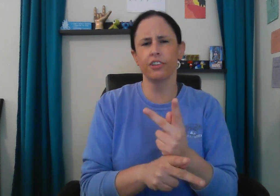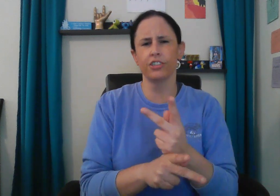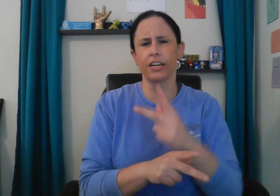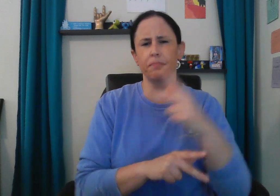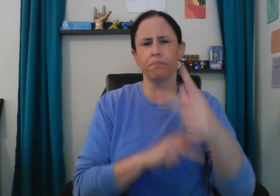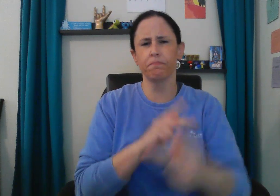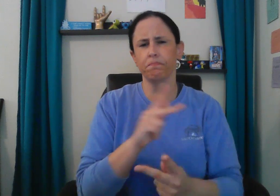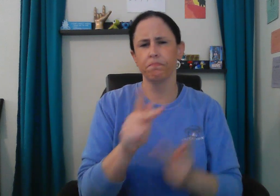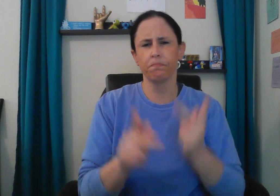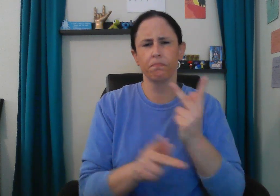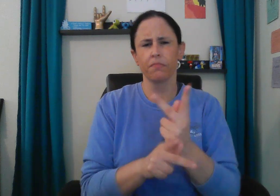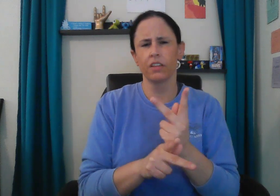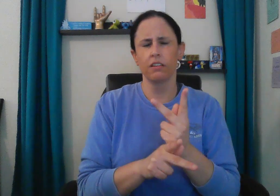type.